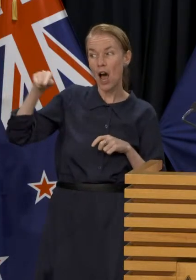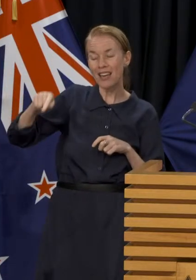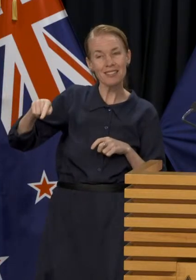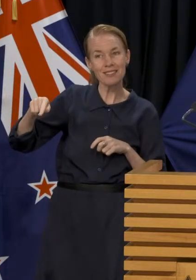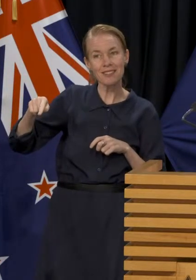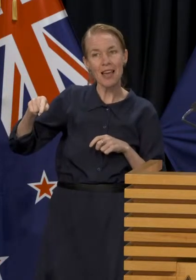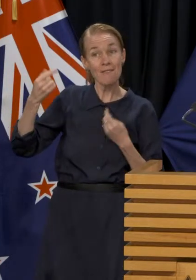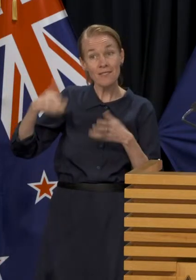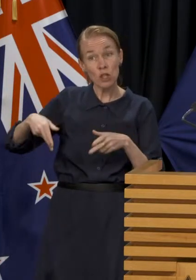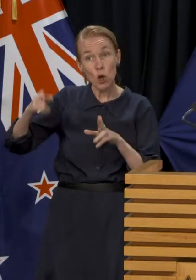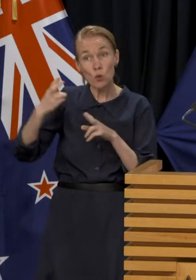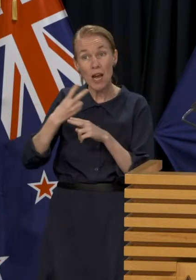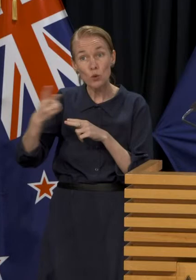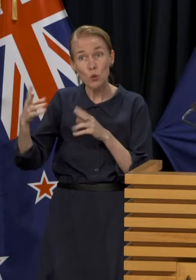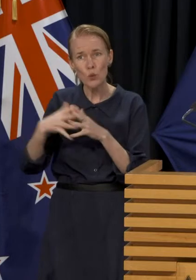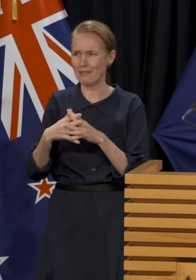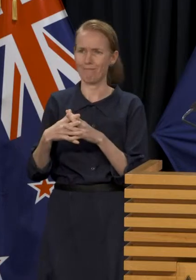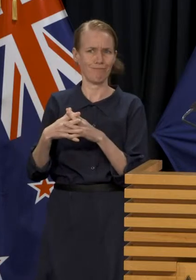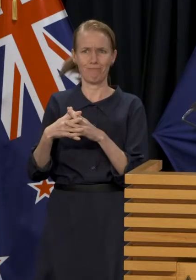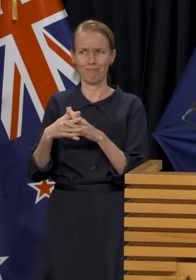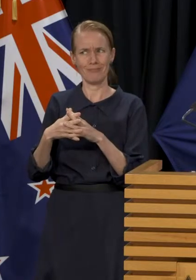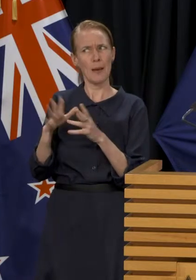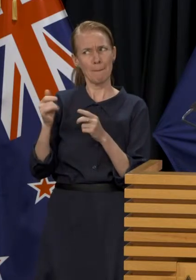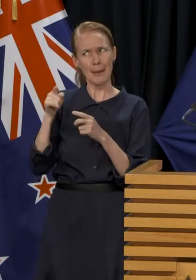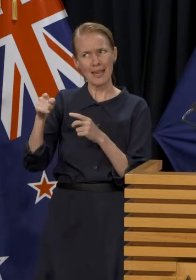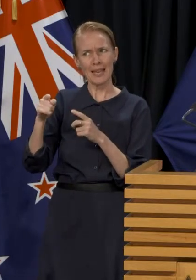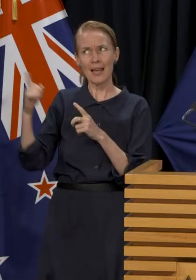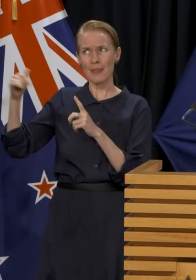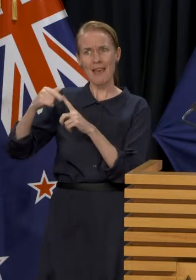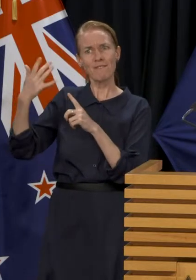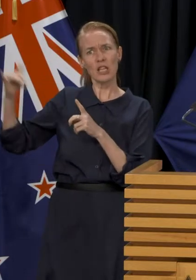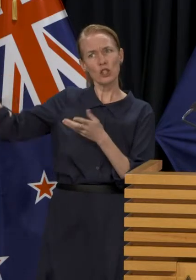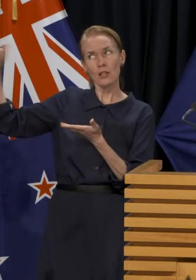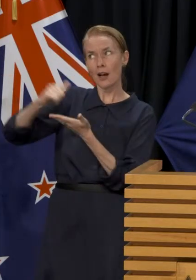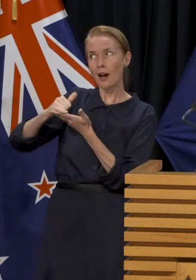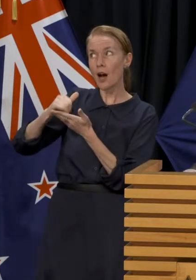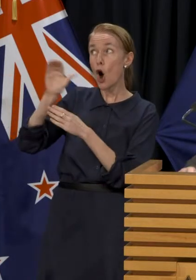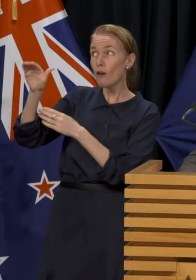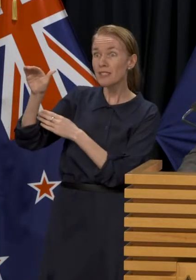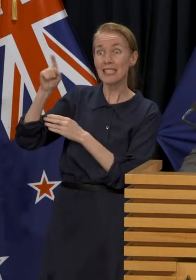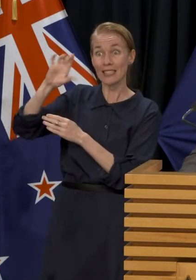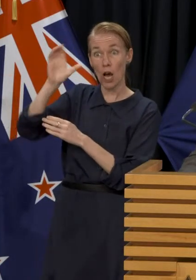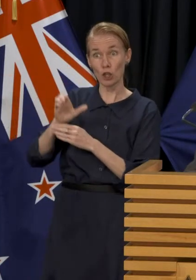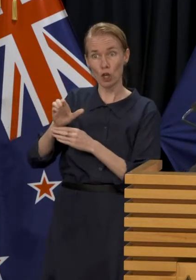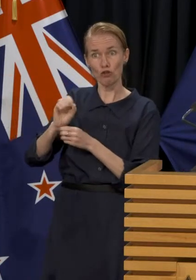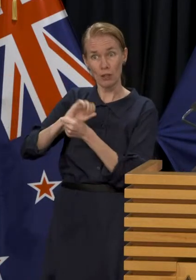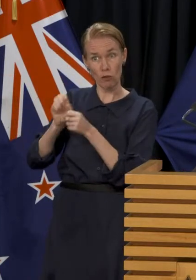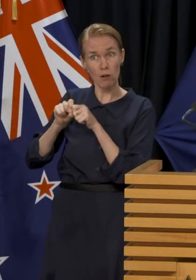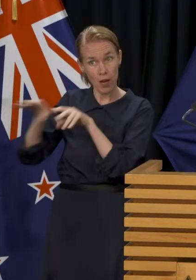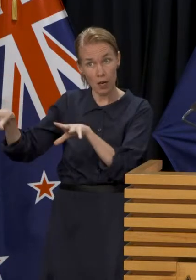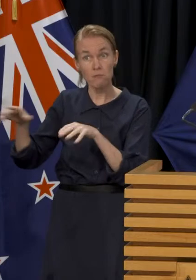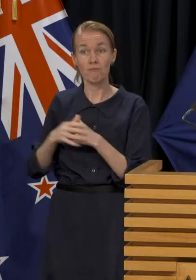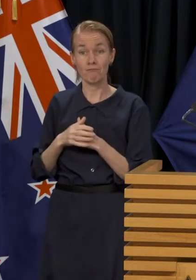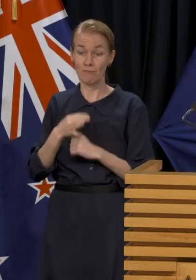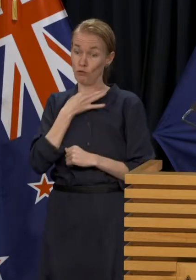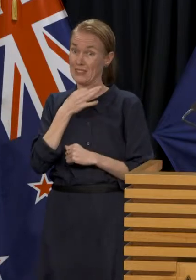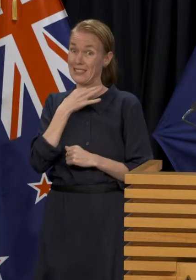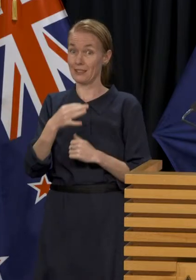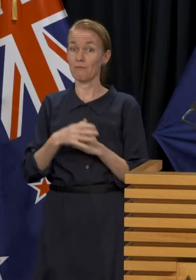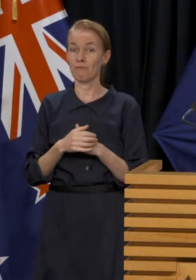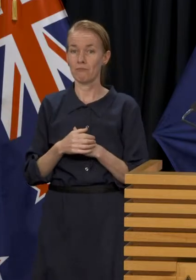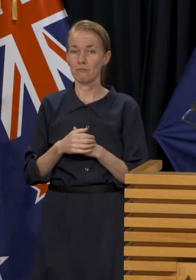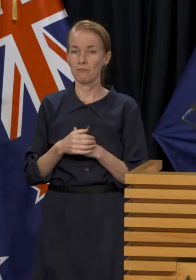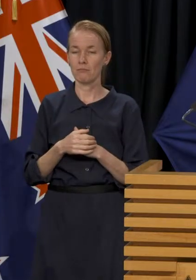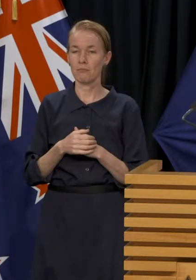have come from countries where there's a higher rate of COVID-19. That is one of the risks people take when they leave the country. Are you comfortable with the level of mental health